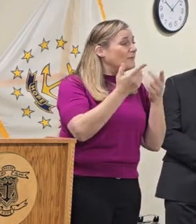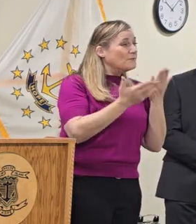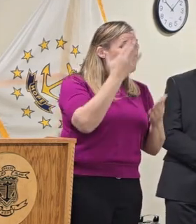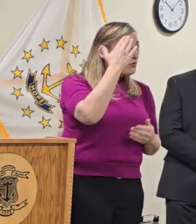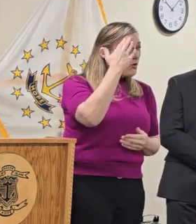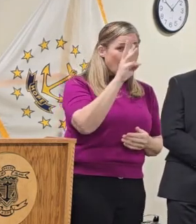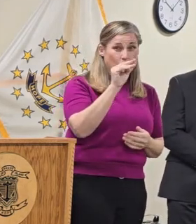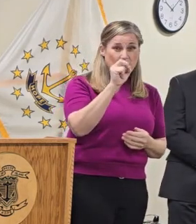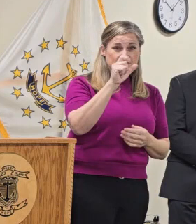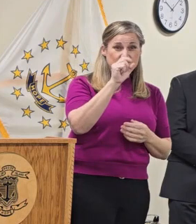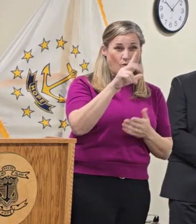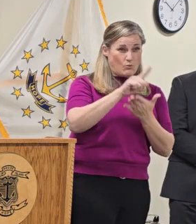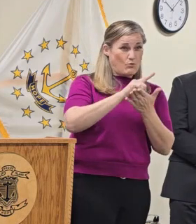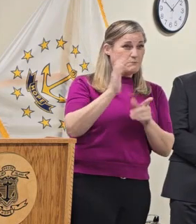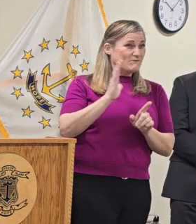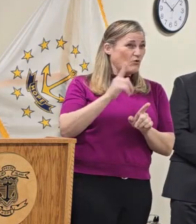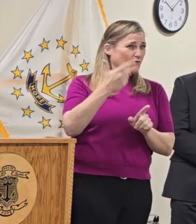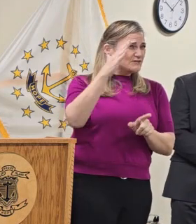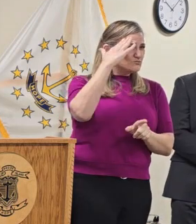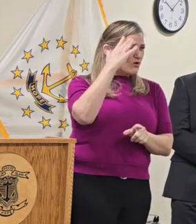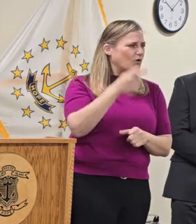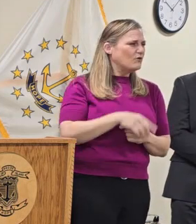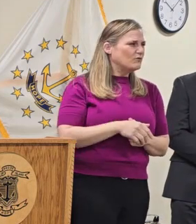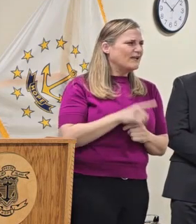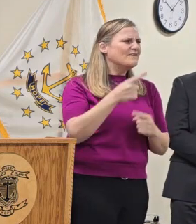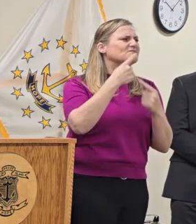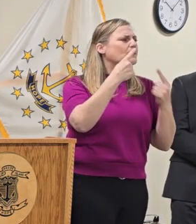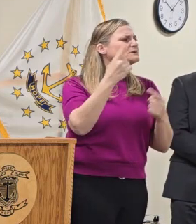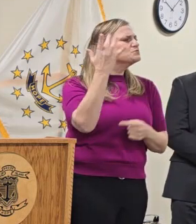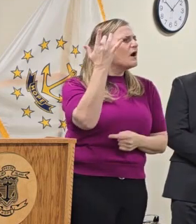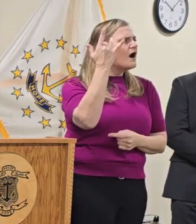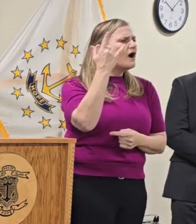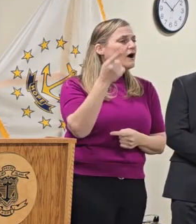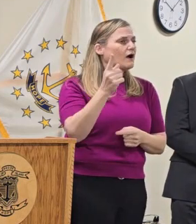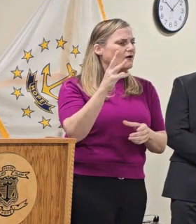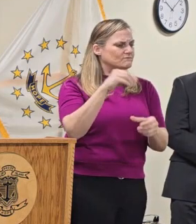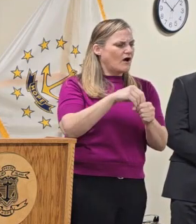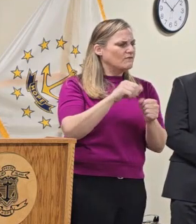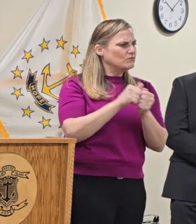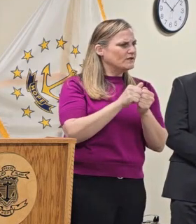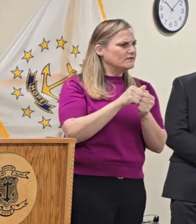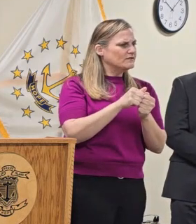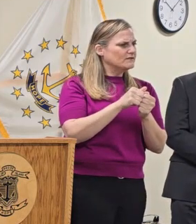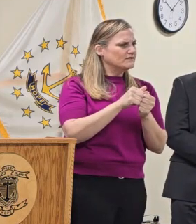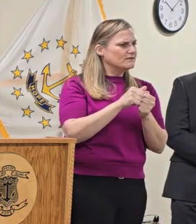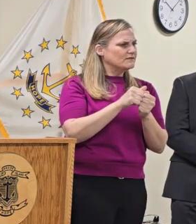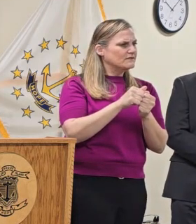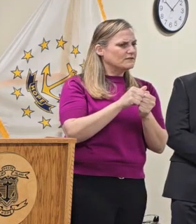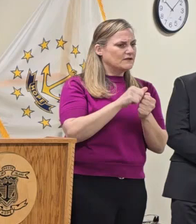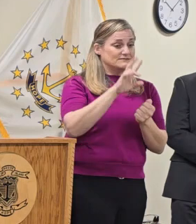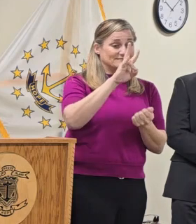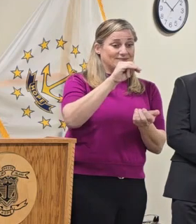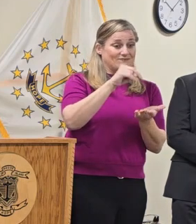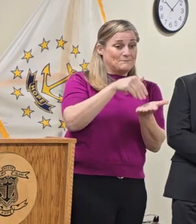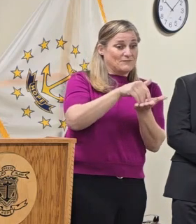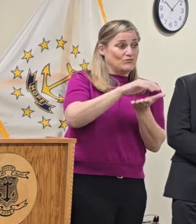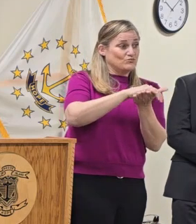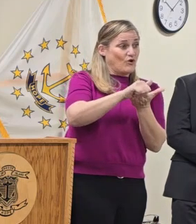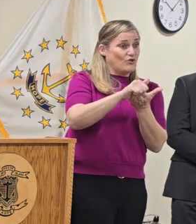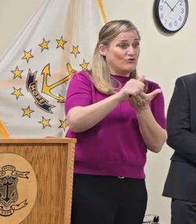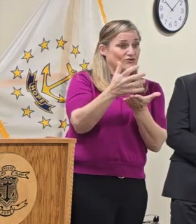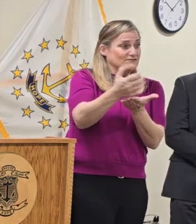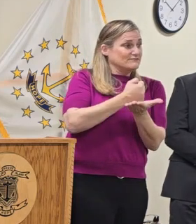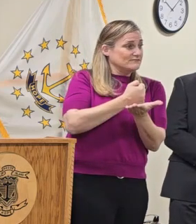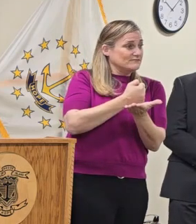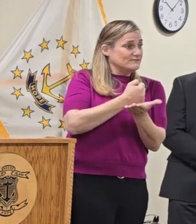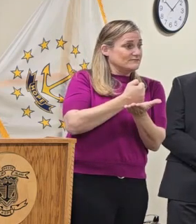before. He was the lead attorney in recovering $70 million for the state of Rhode Island and 38 studios.